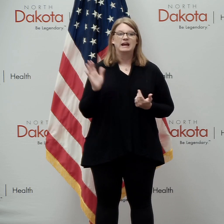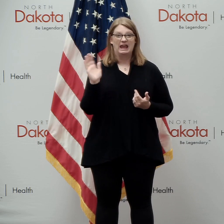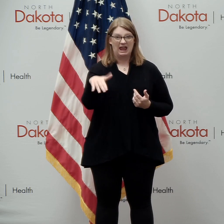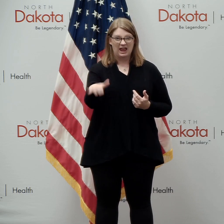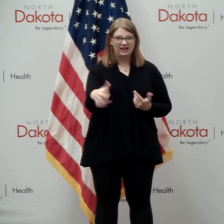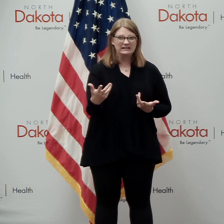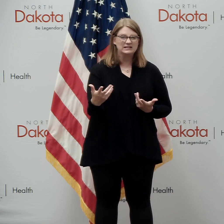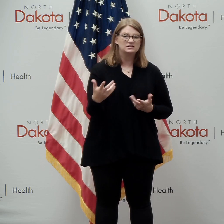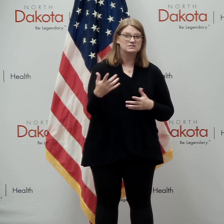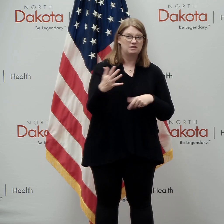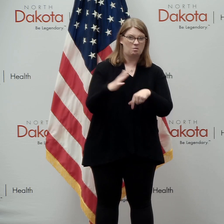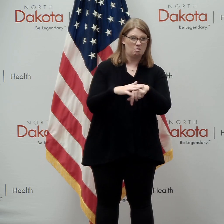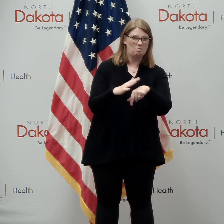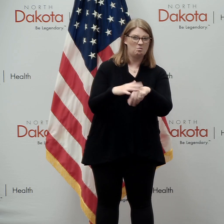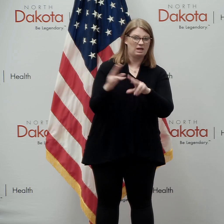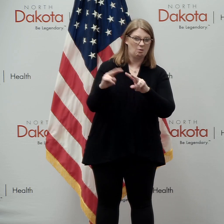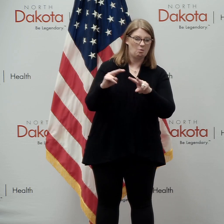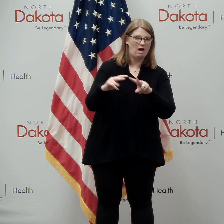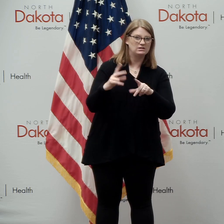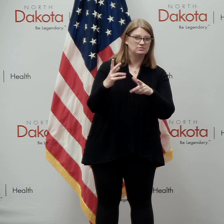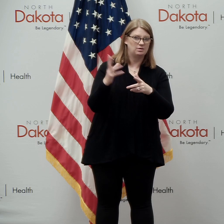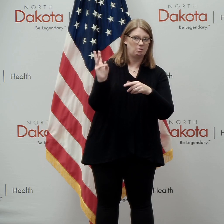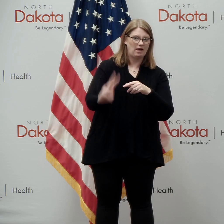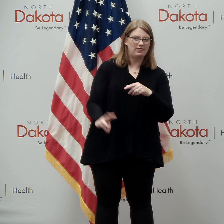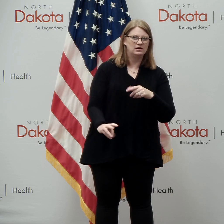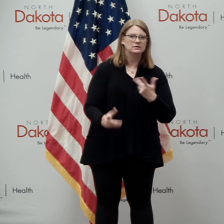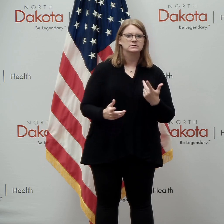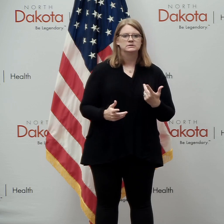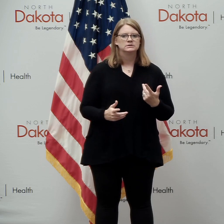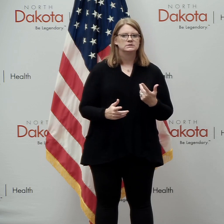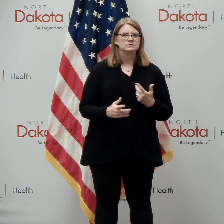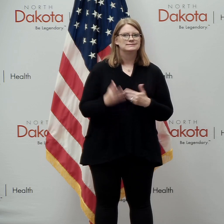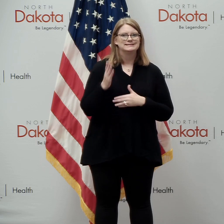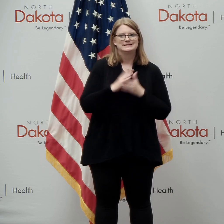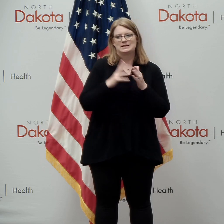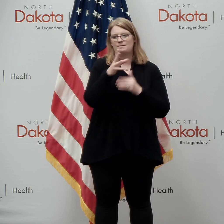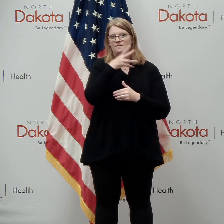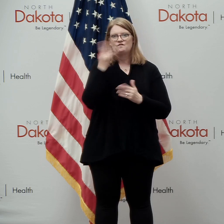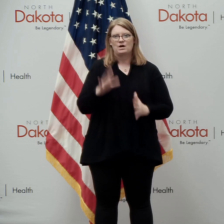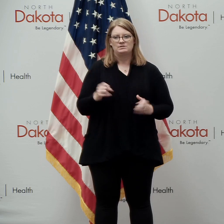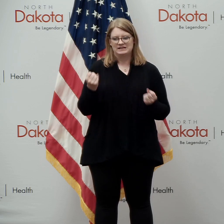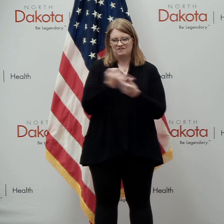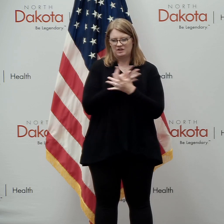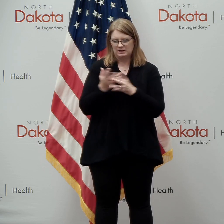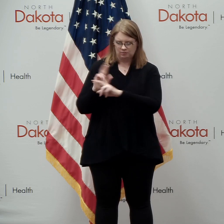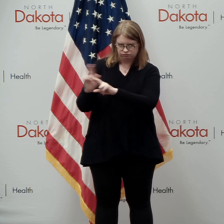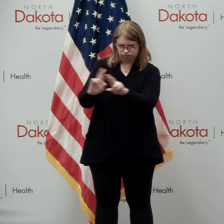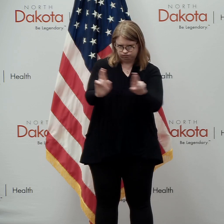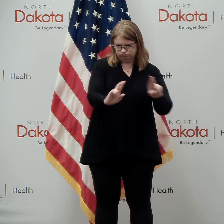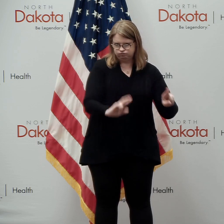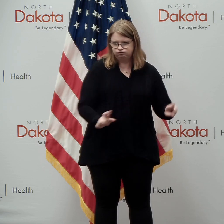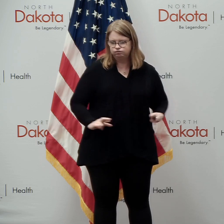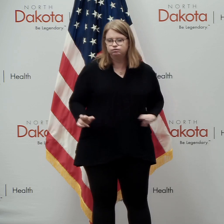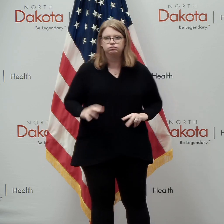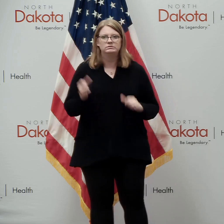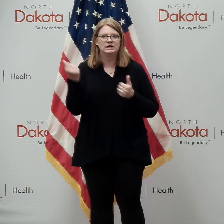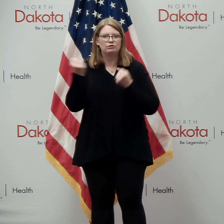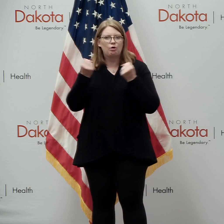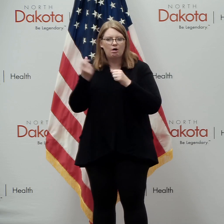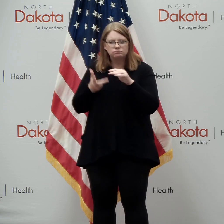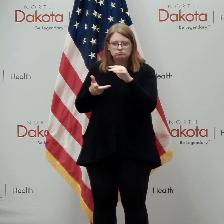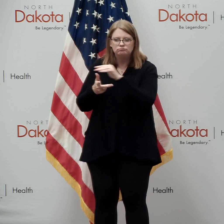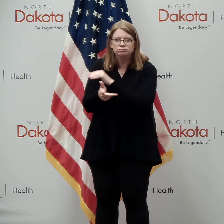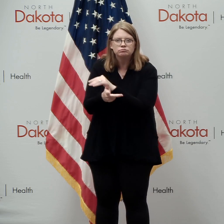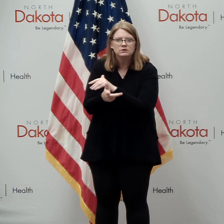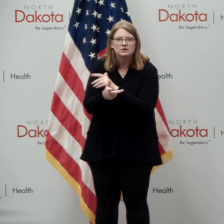there's an extreme weather watch, some of the farmers would batten down every hatch and they'd strap everything down and they'd move vehicles inside so that if they had a place